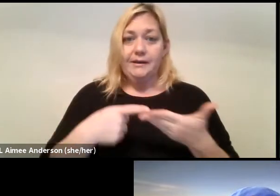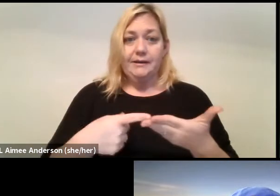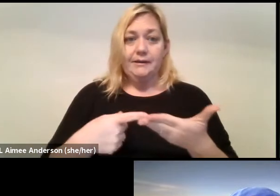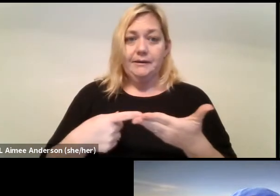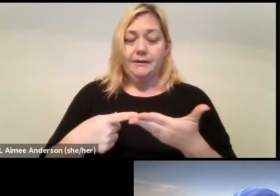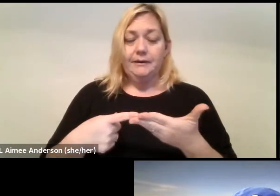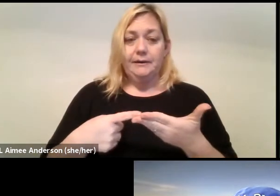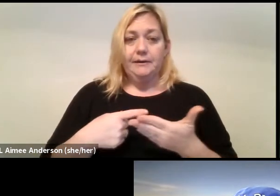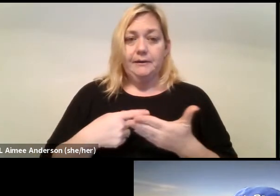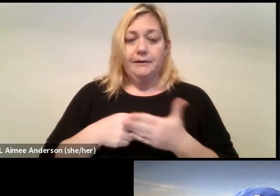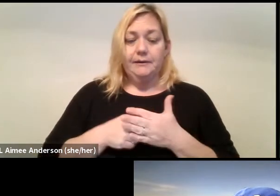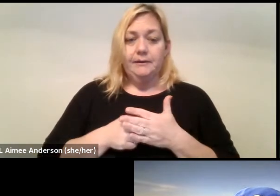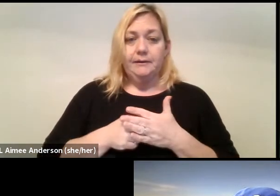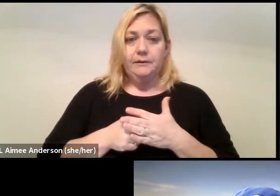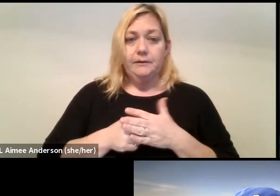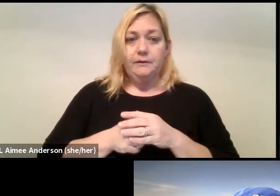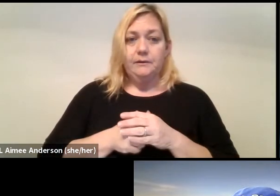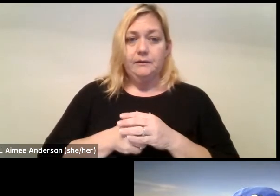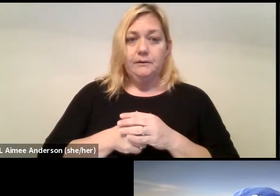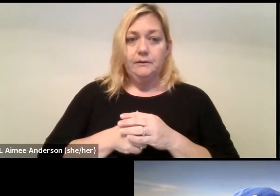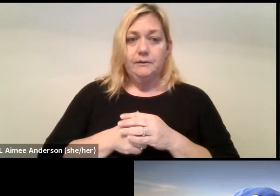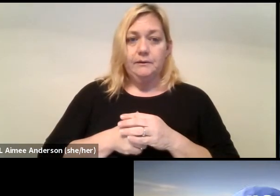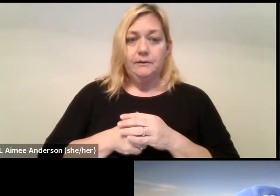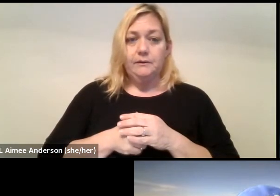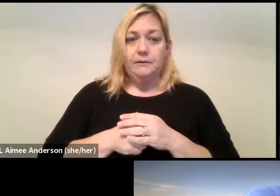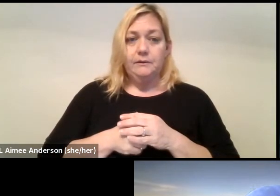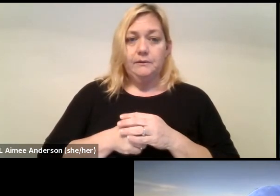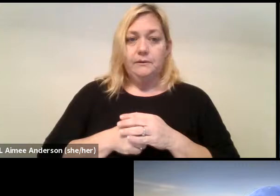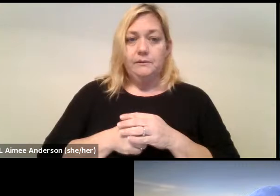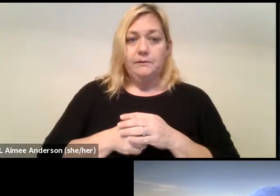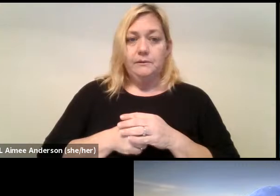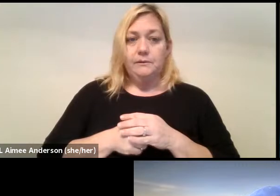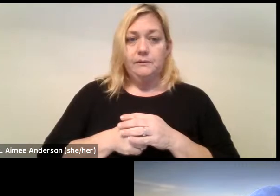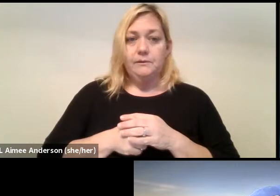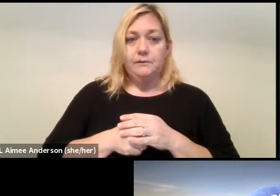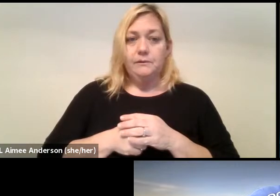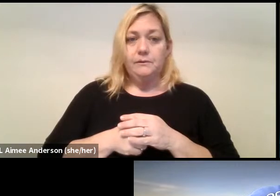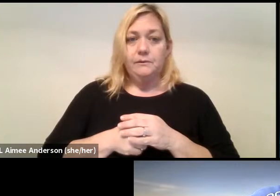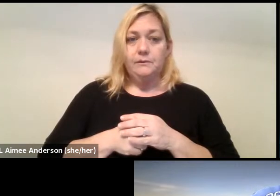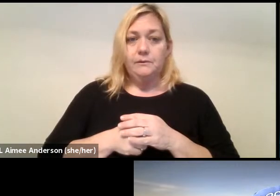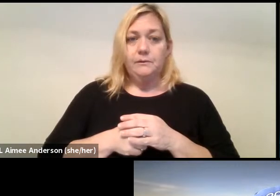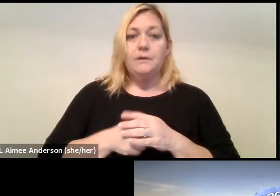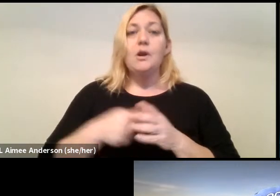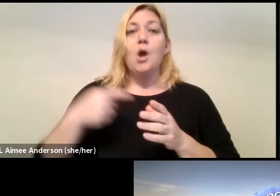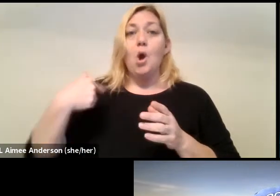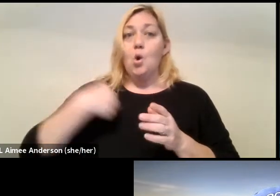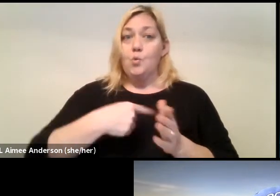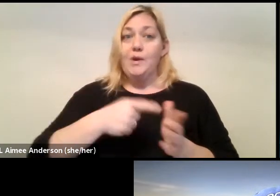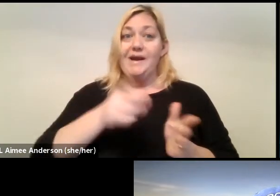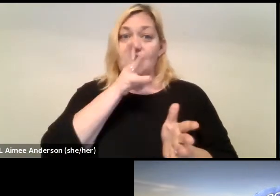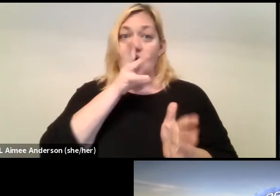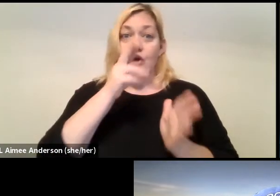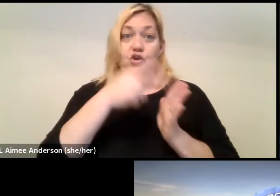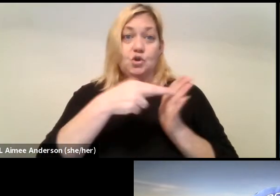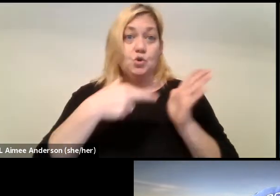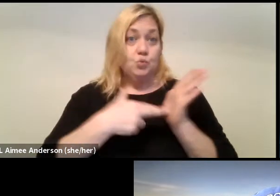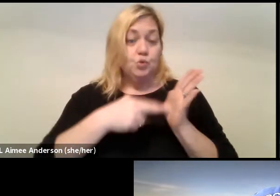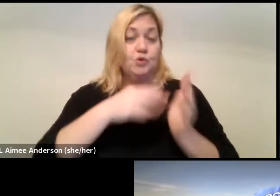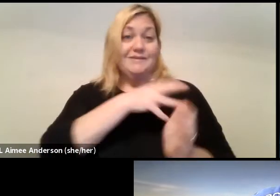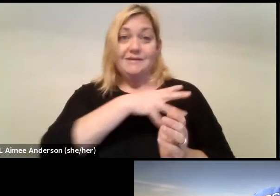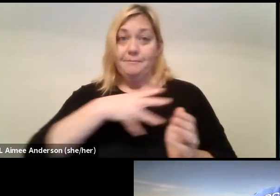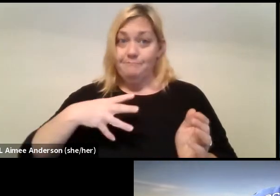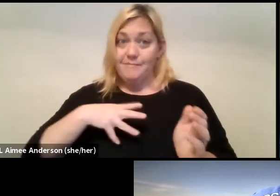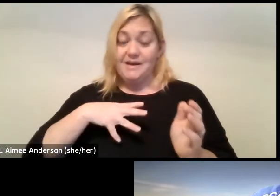Consulted. We talked to the Rules Committee extensively. We talked to the Rules Committee